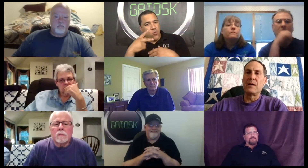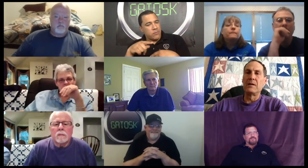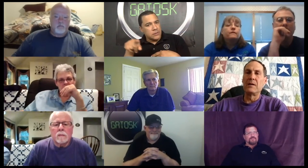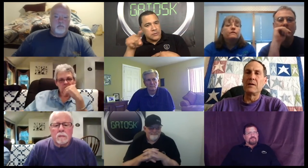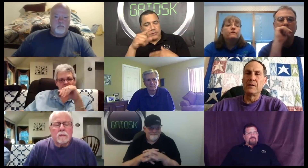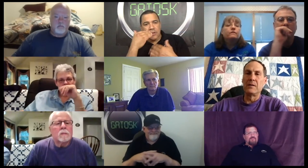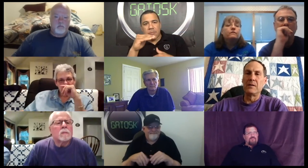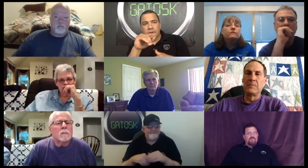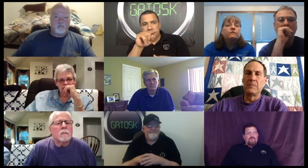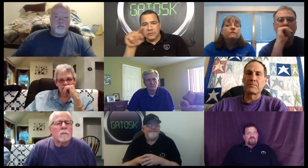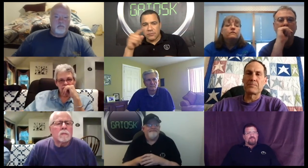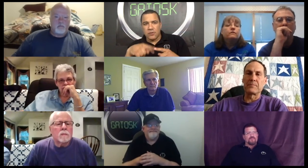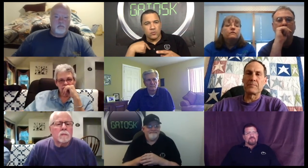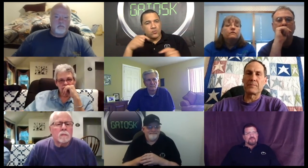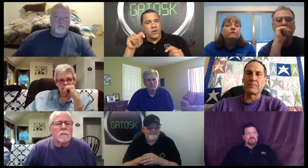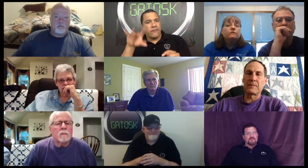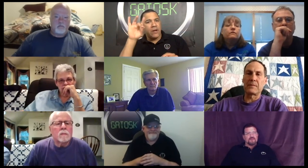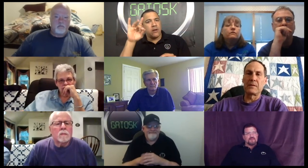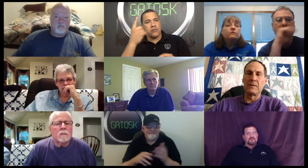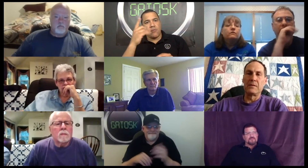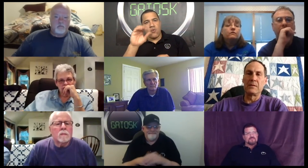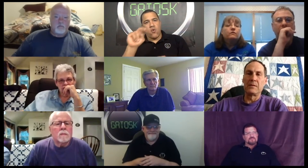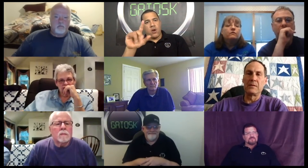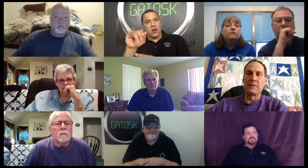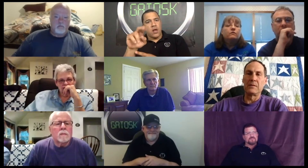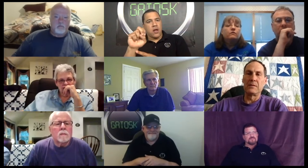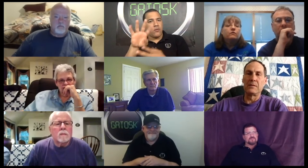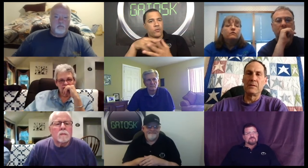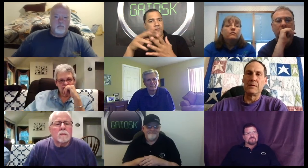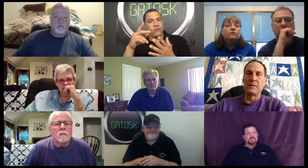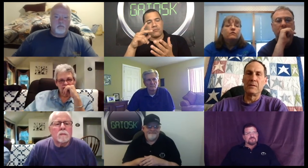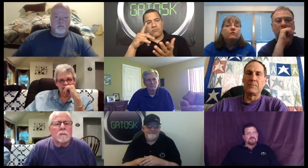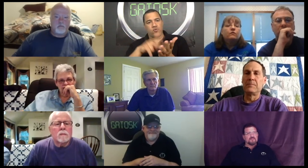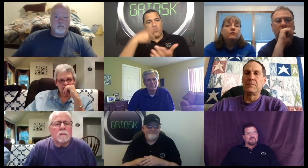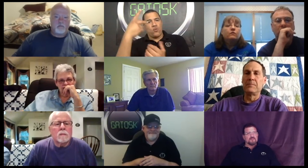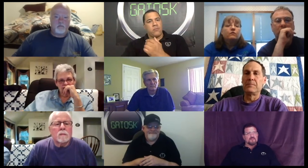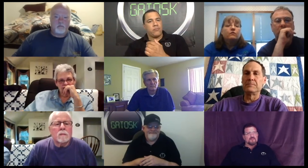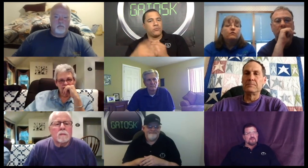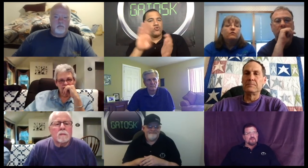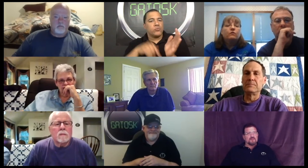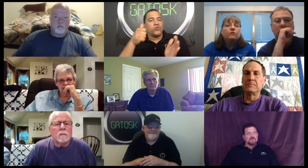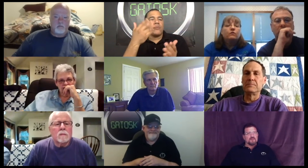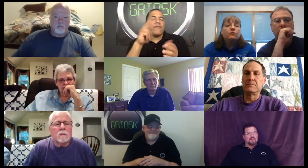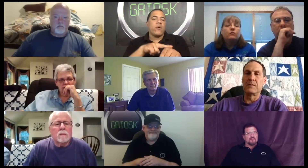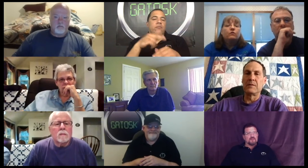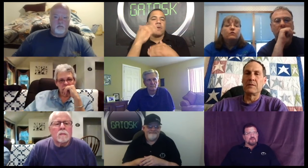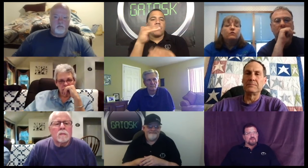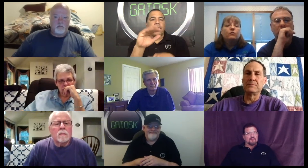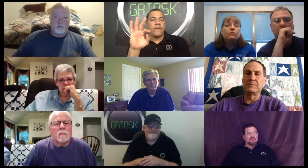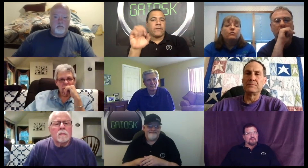been looking for an online program. It's very limited. We're trying to find something online, a graphic program. It might be cheaper. It